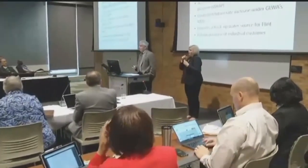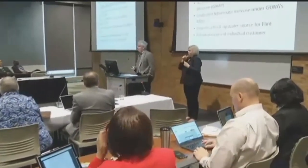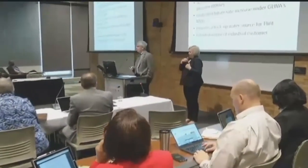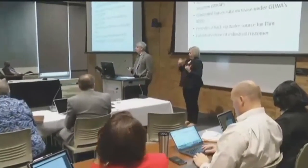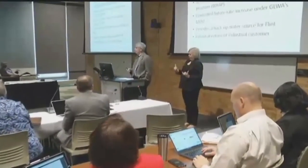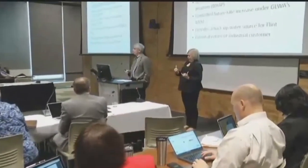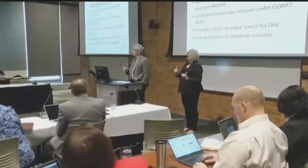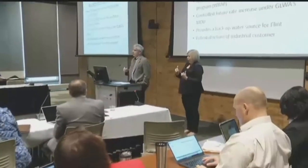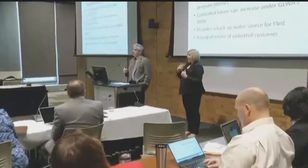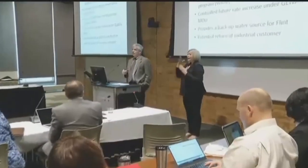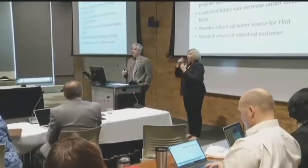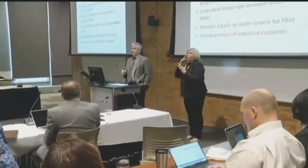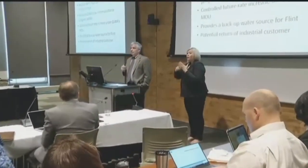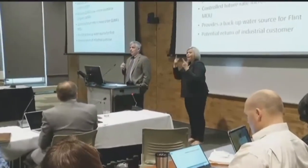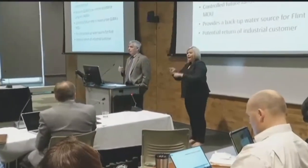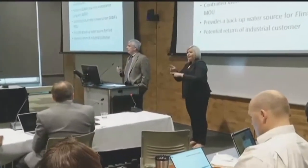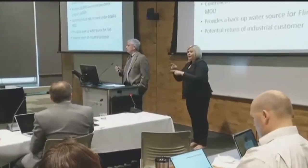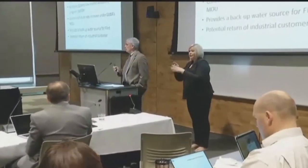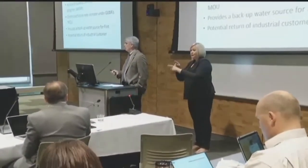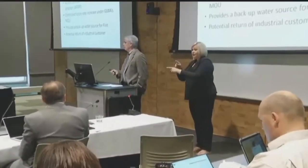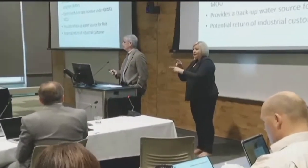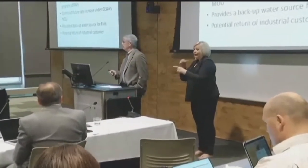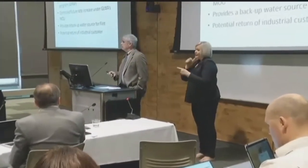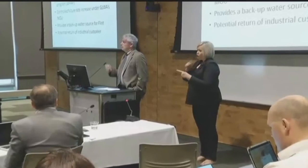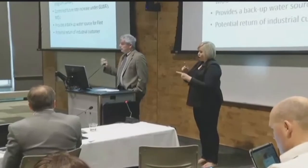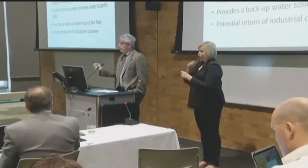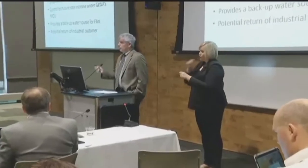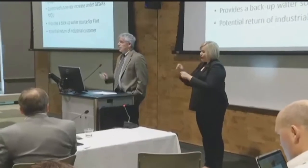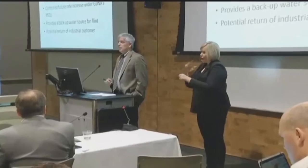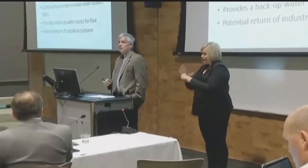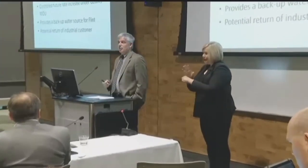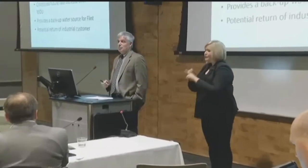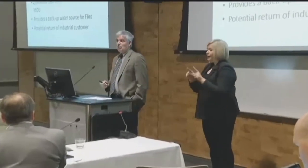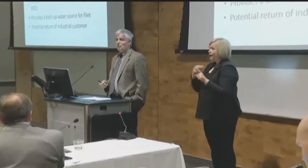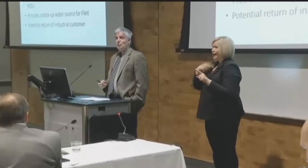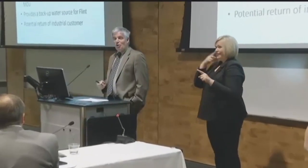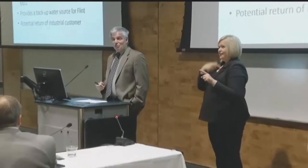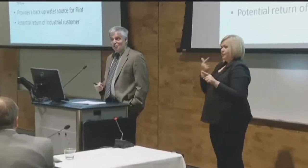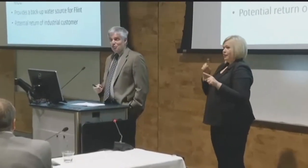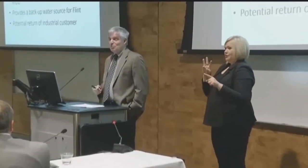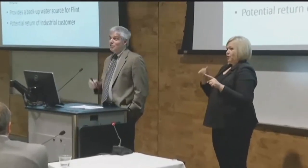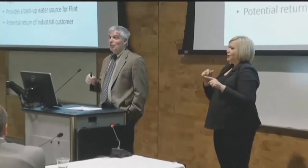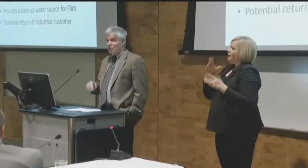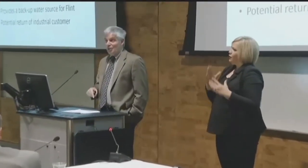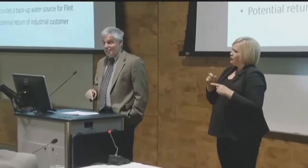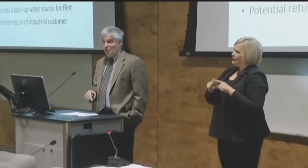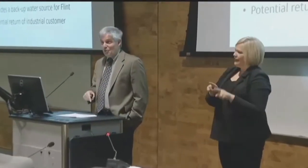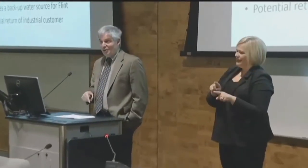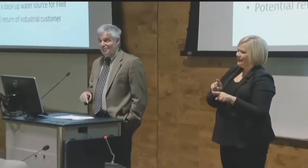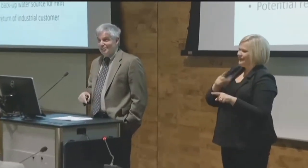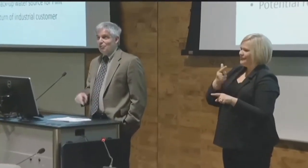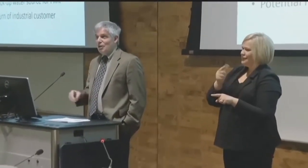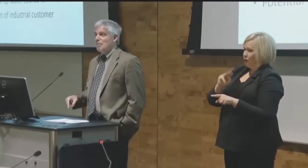there's no guarantee of this, but if we can stay on Great Lakes Water, a firm maybe like General Motors who went off the system, who's now on Great